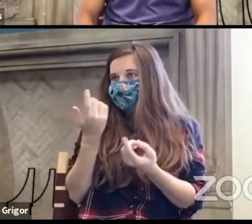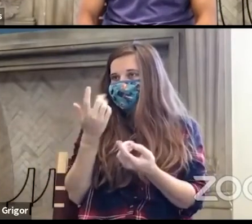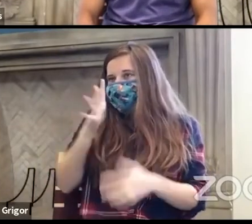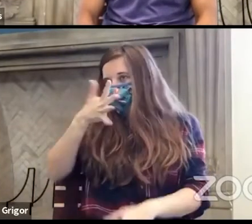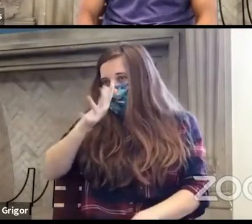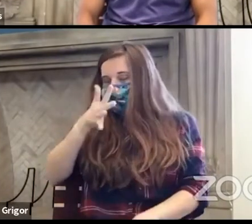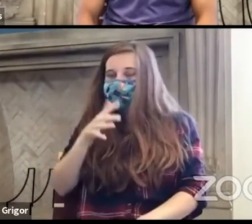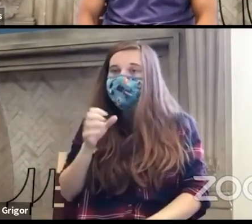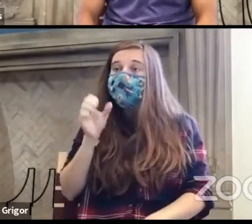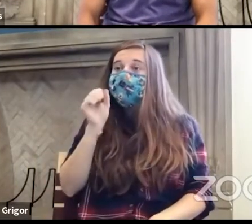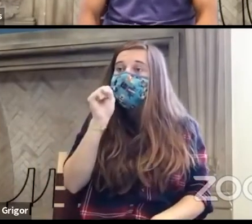So